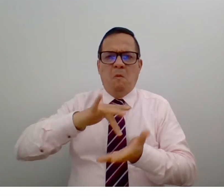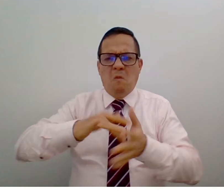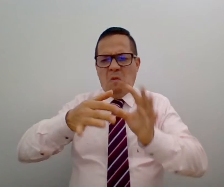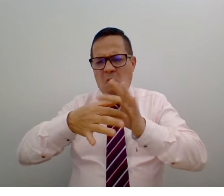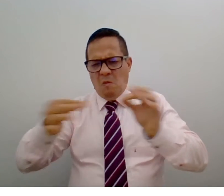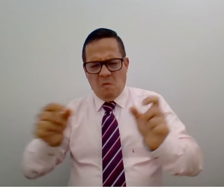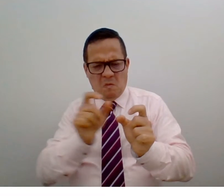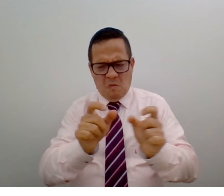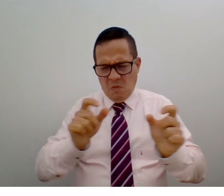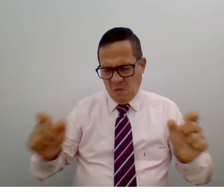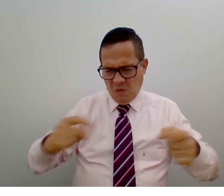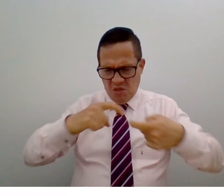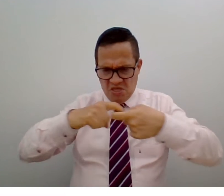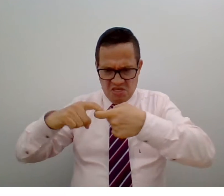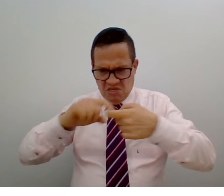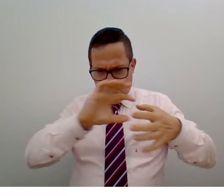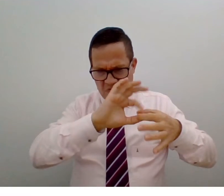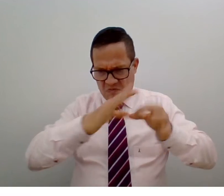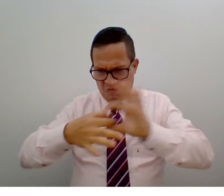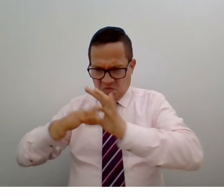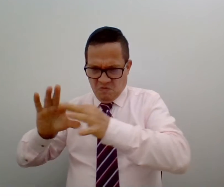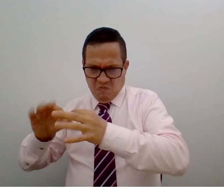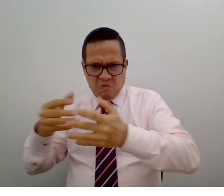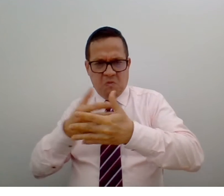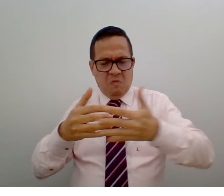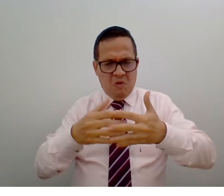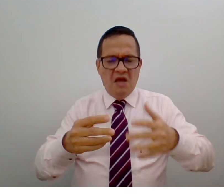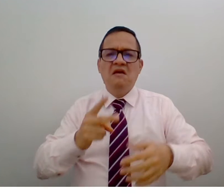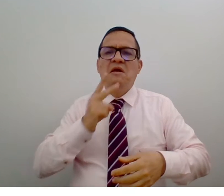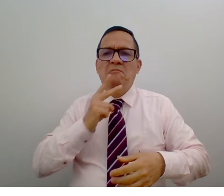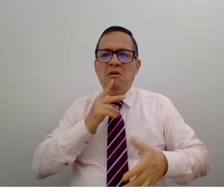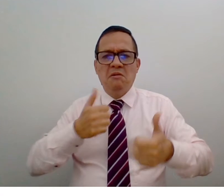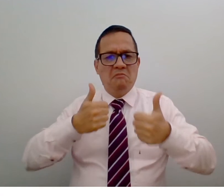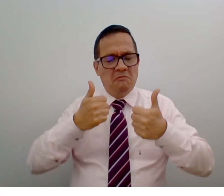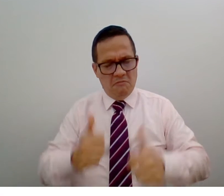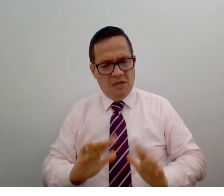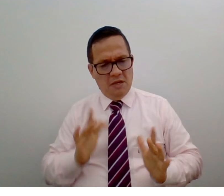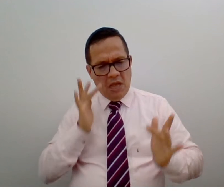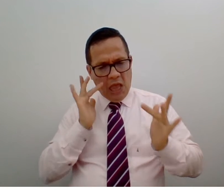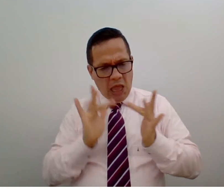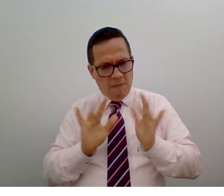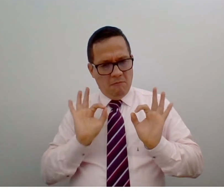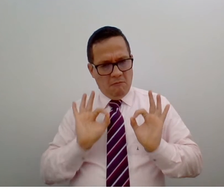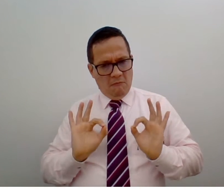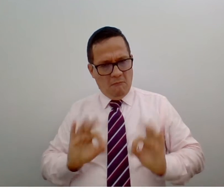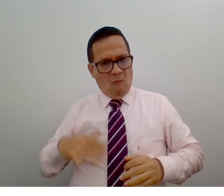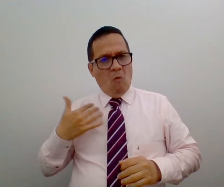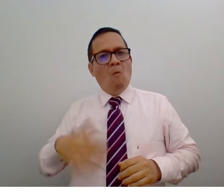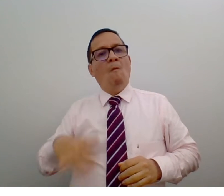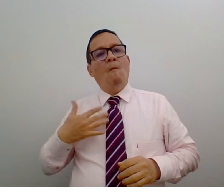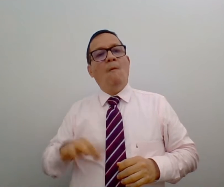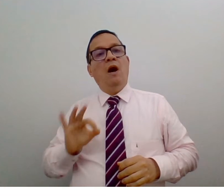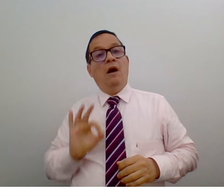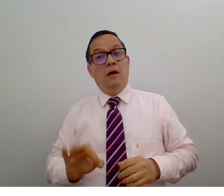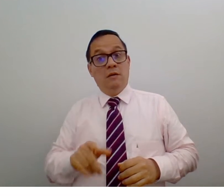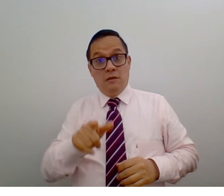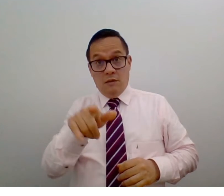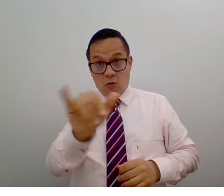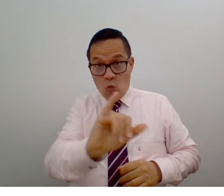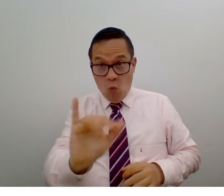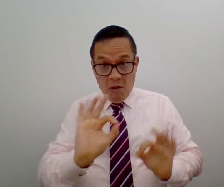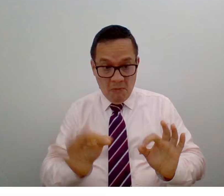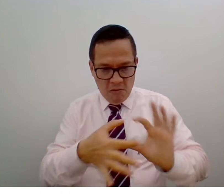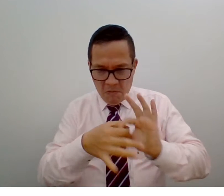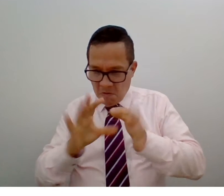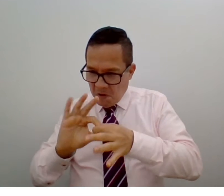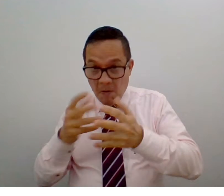different grammatical structures, narrative tenses, according to the level. If your work is at